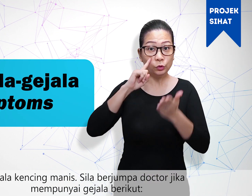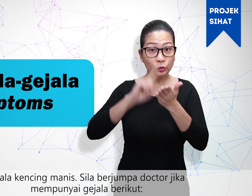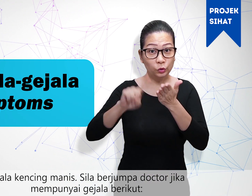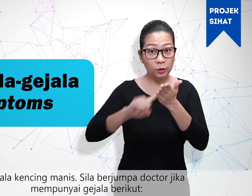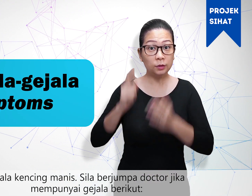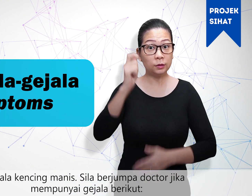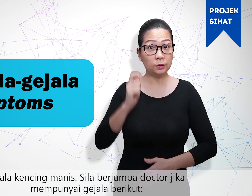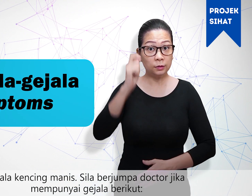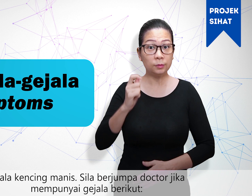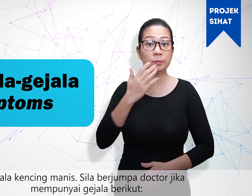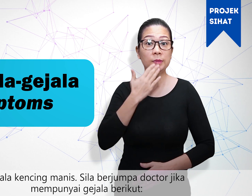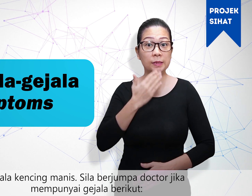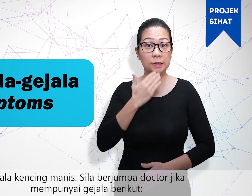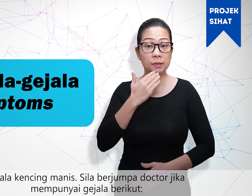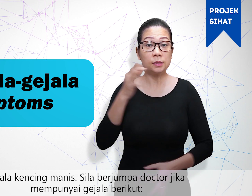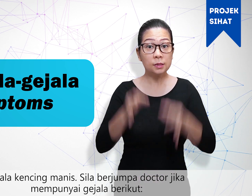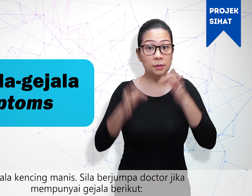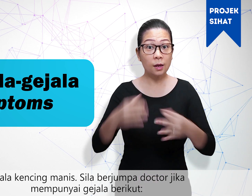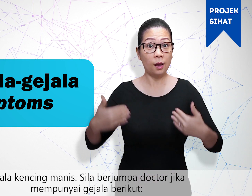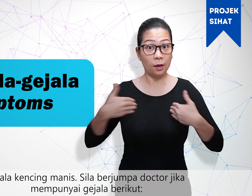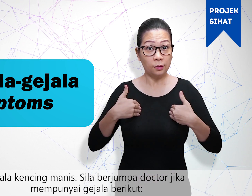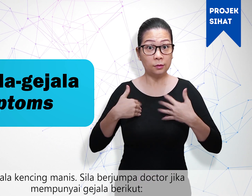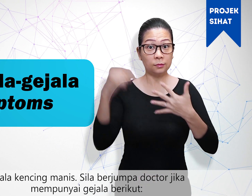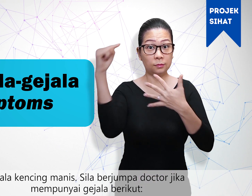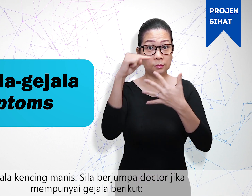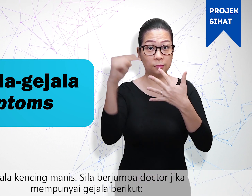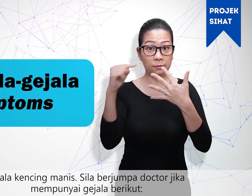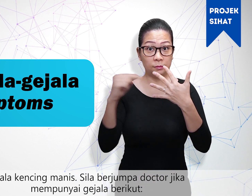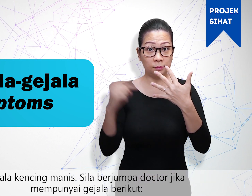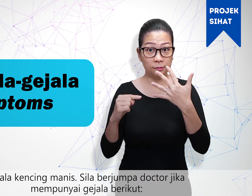Get checked for diabetes if you have these symptoms.